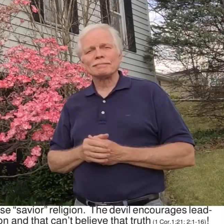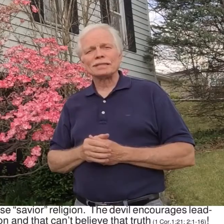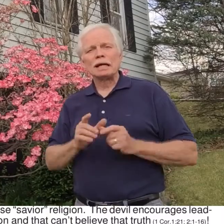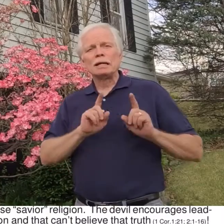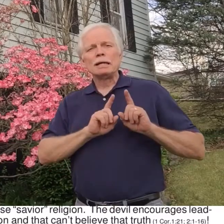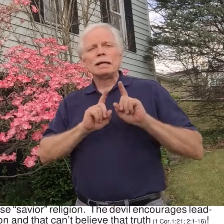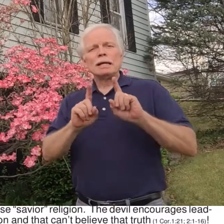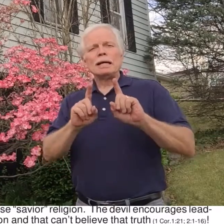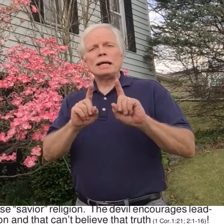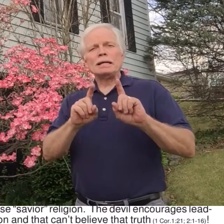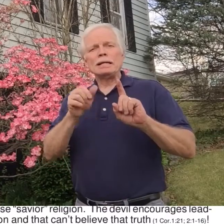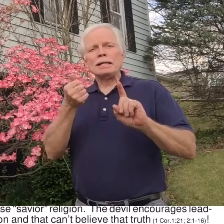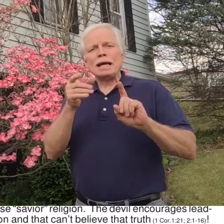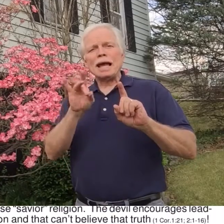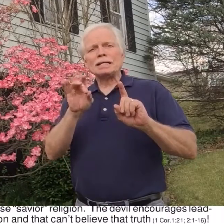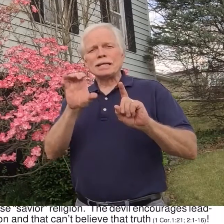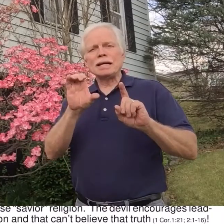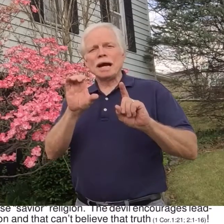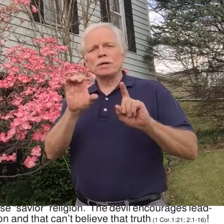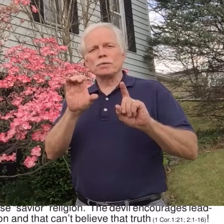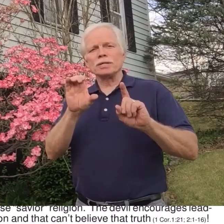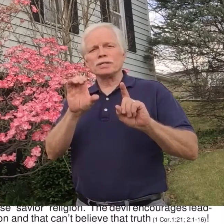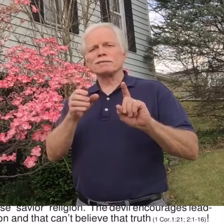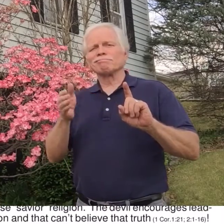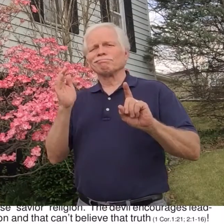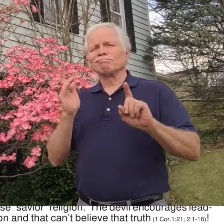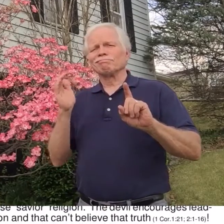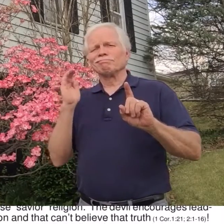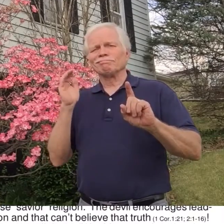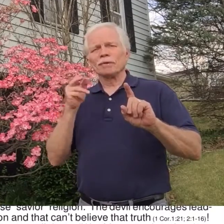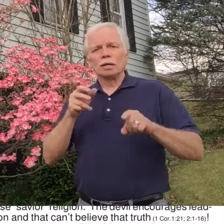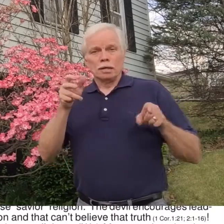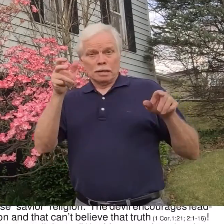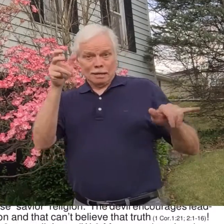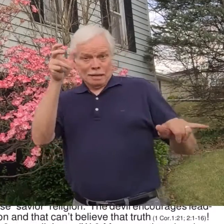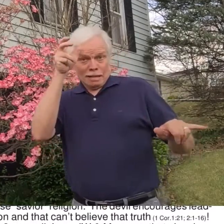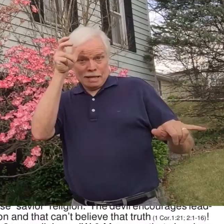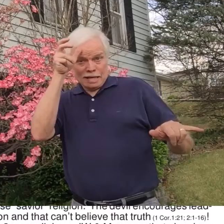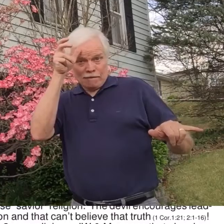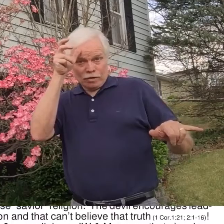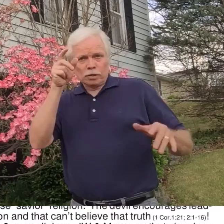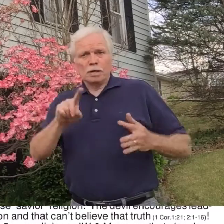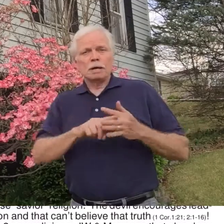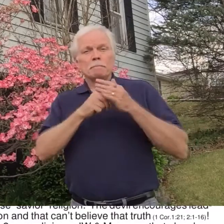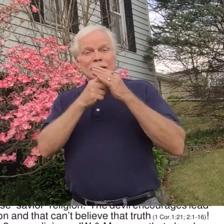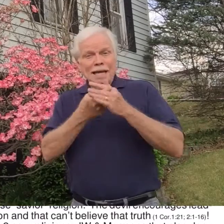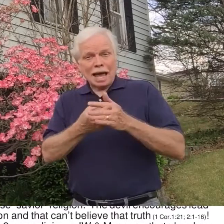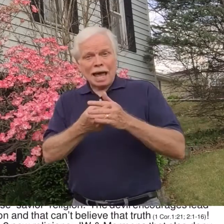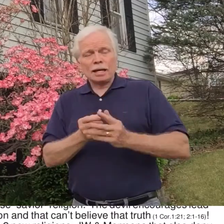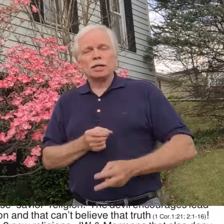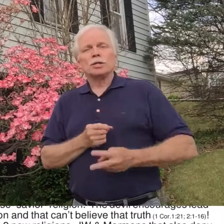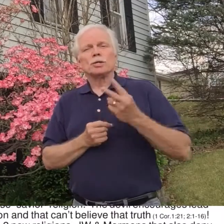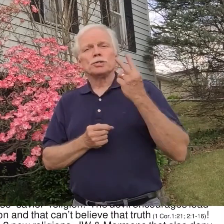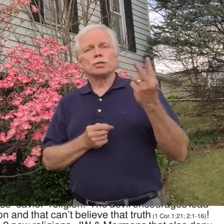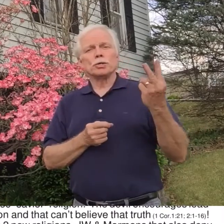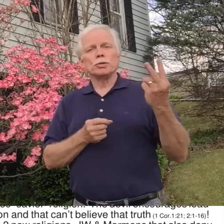In the 1800s, the devil began two